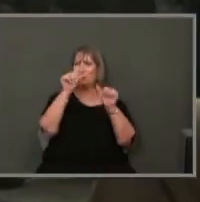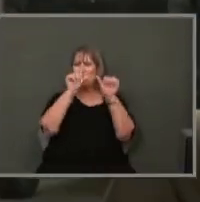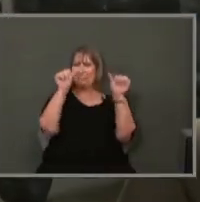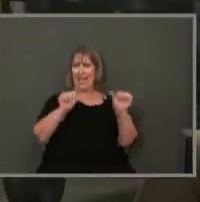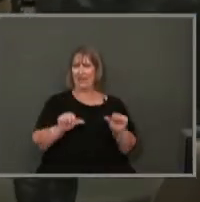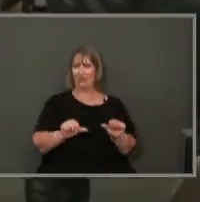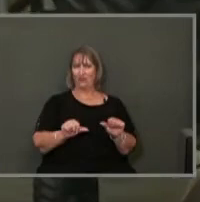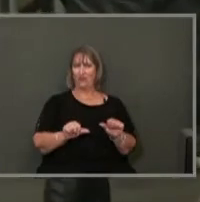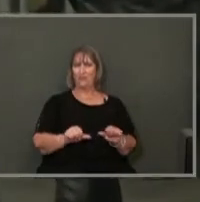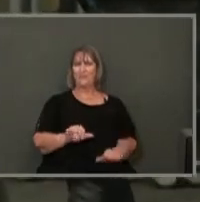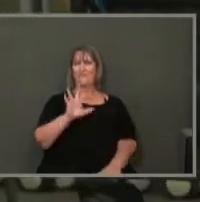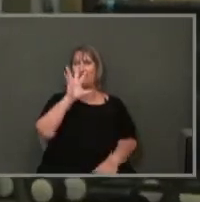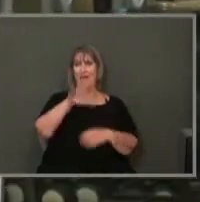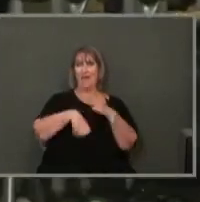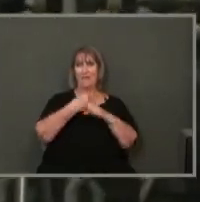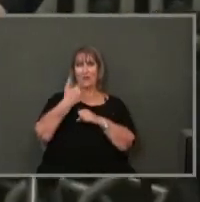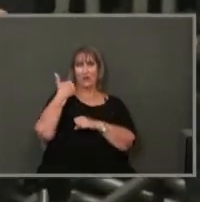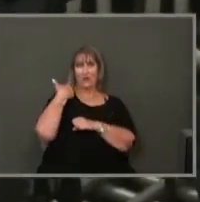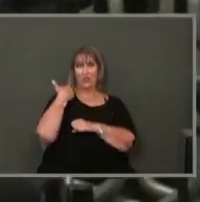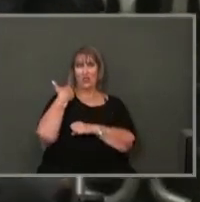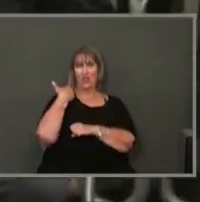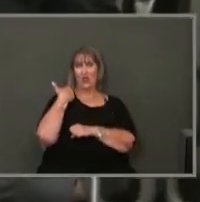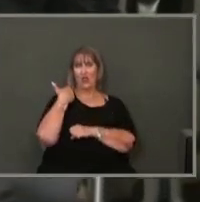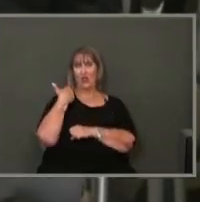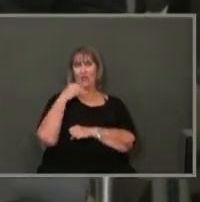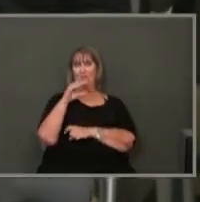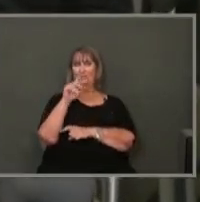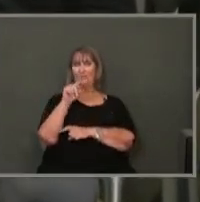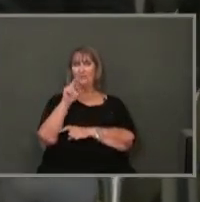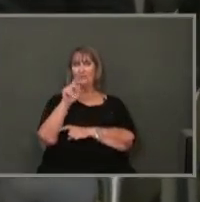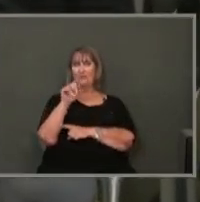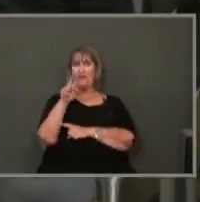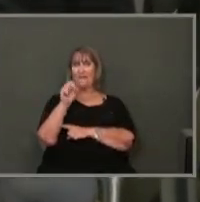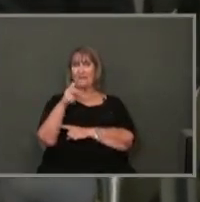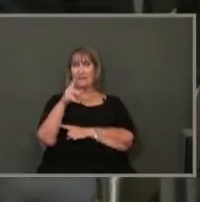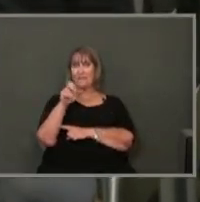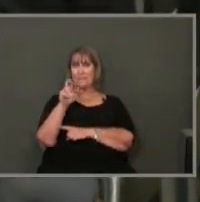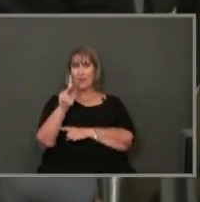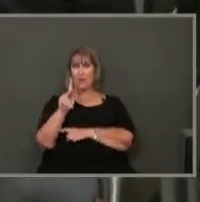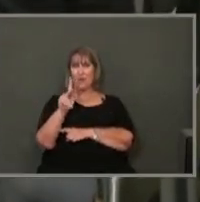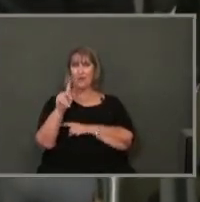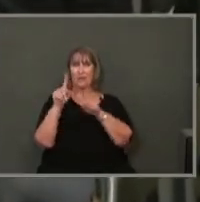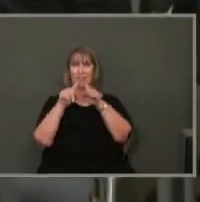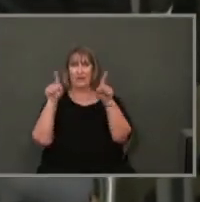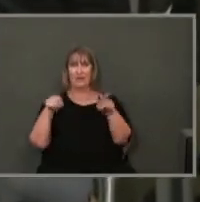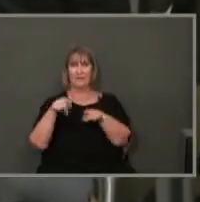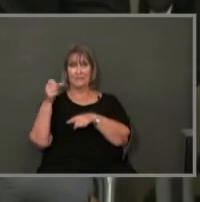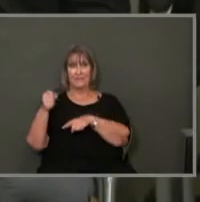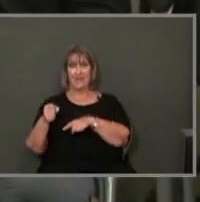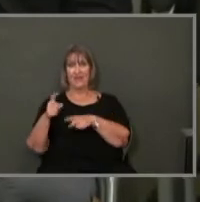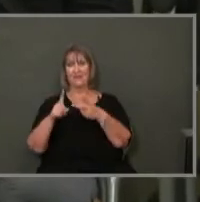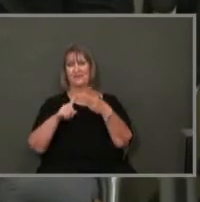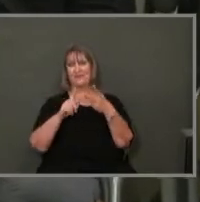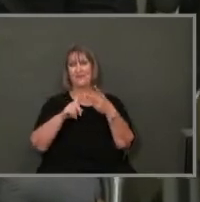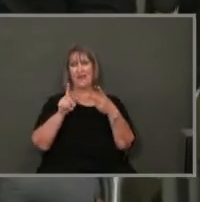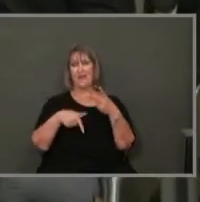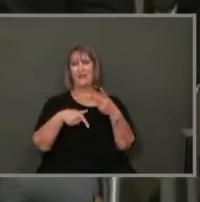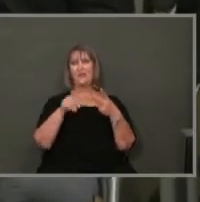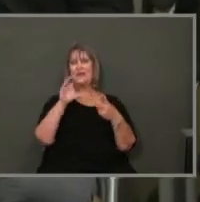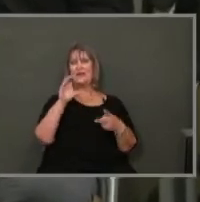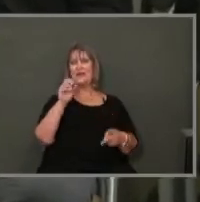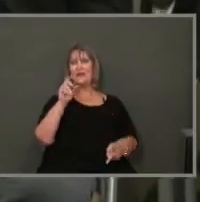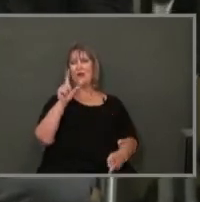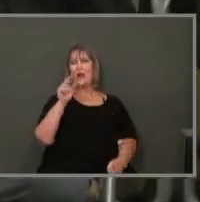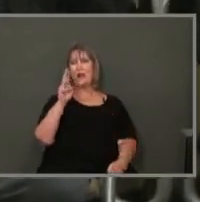Confederate statue at Travis Park. No, that one's not going back. The second one that I'm familiar with is Christopher Columbus at Columbus Park,